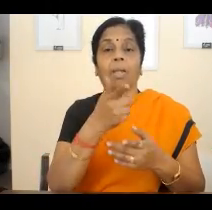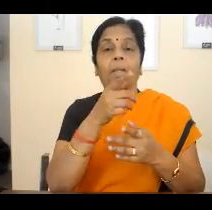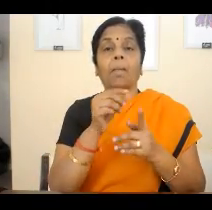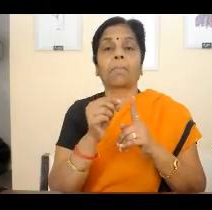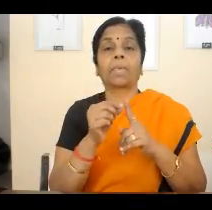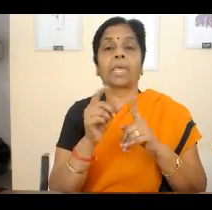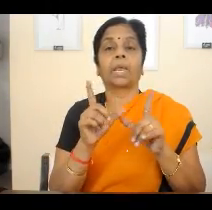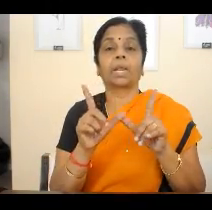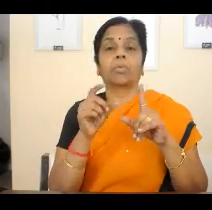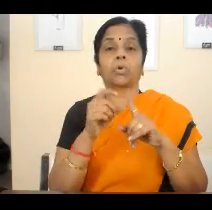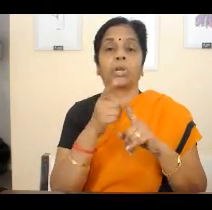PWDs.